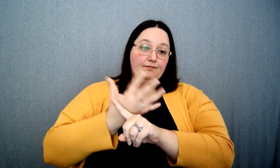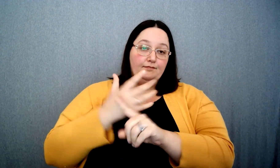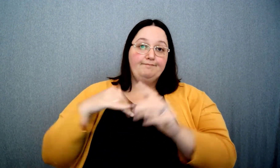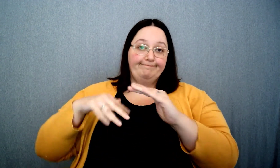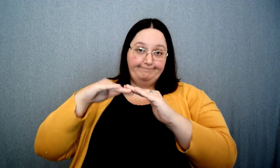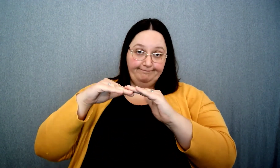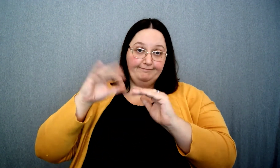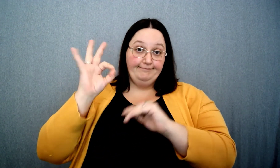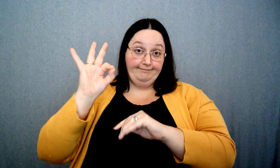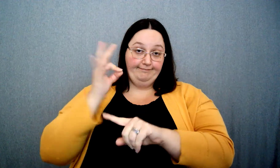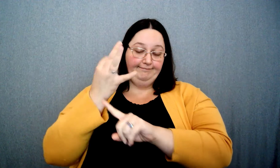9.